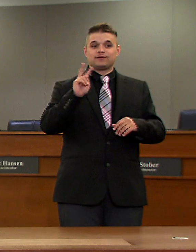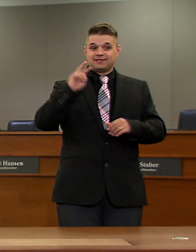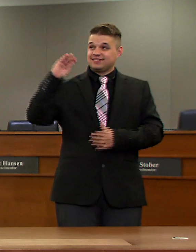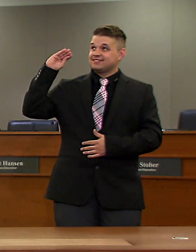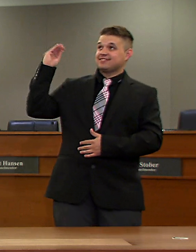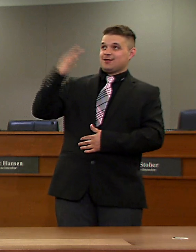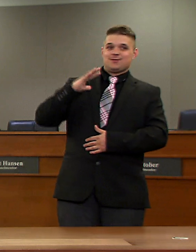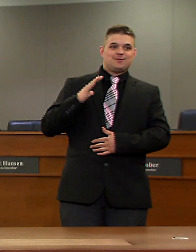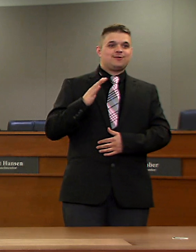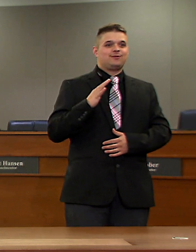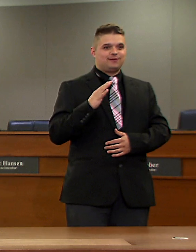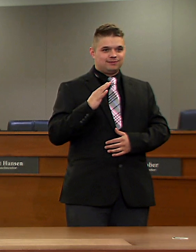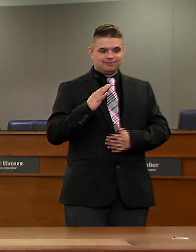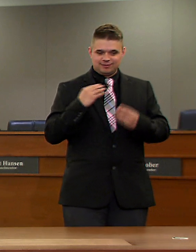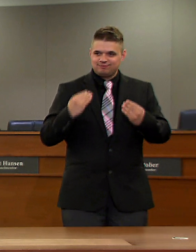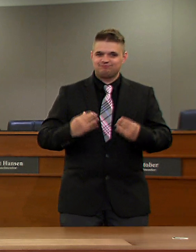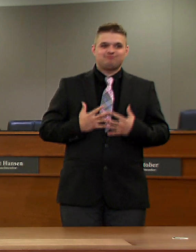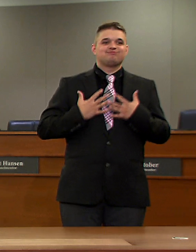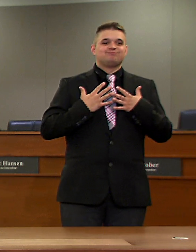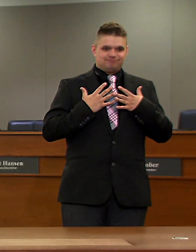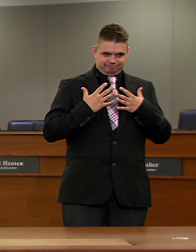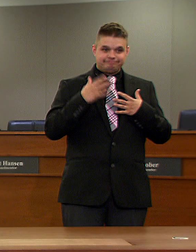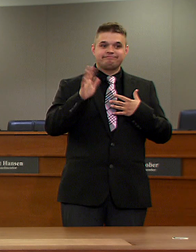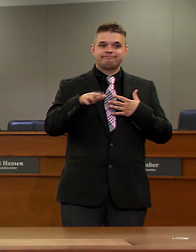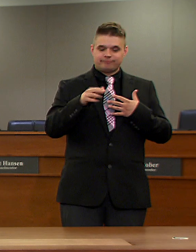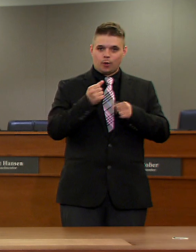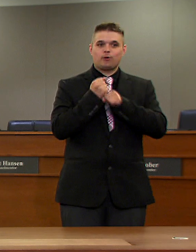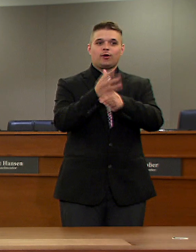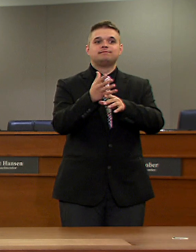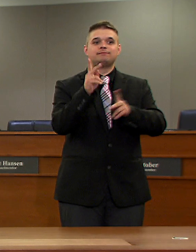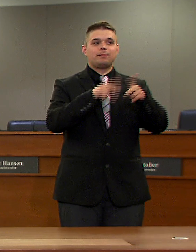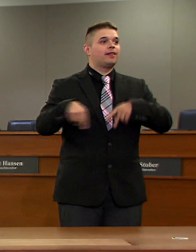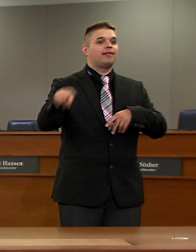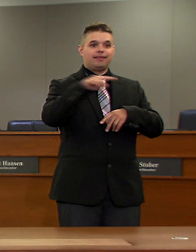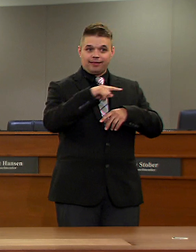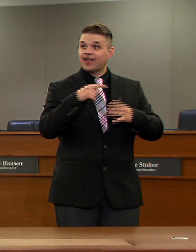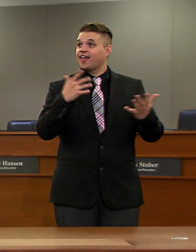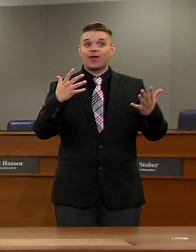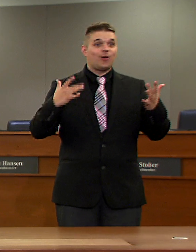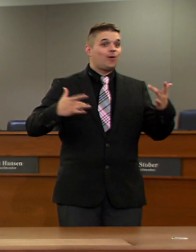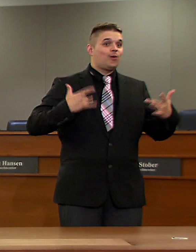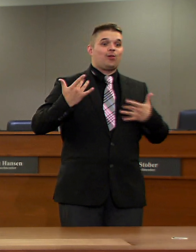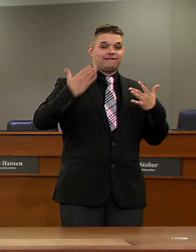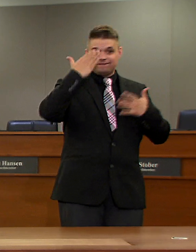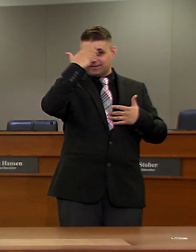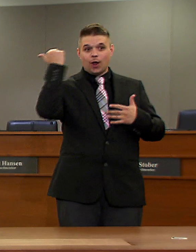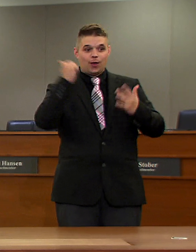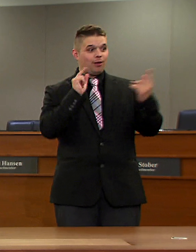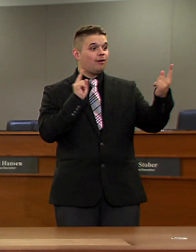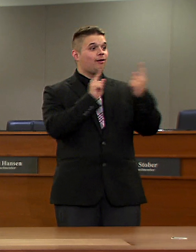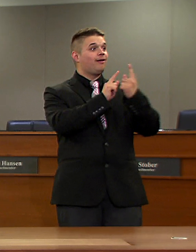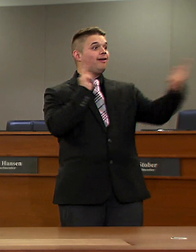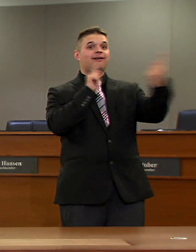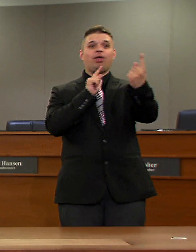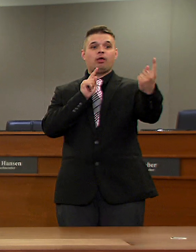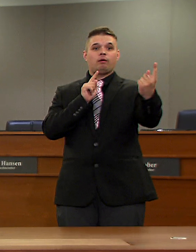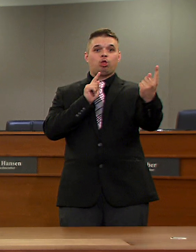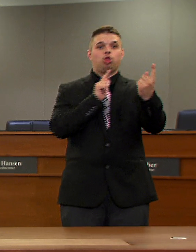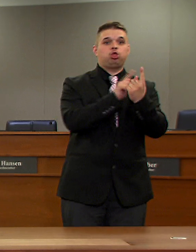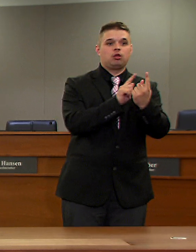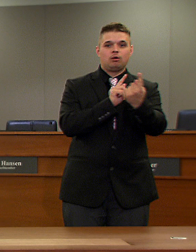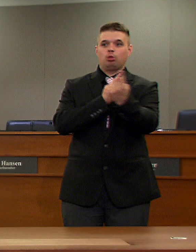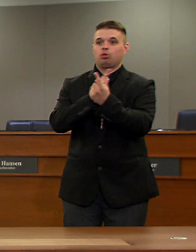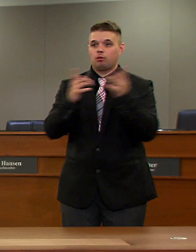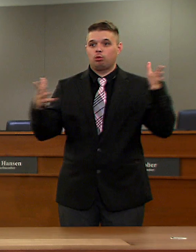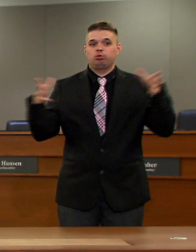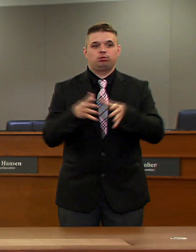our spirits, it's also causing many of our community members to forget how important it is that they maintain